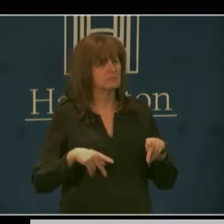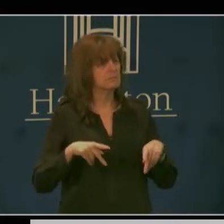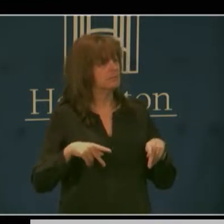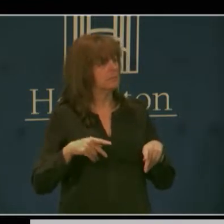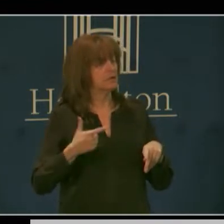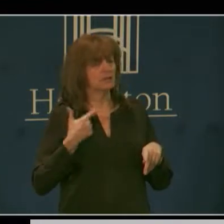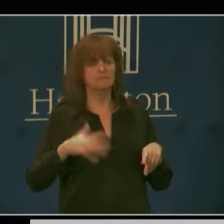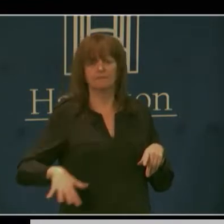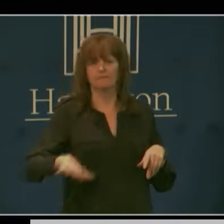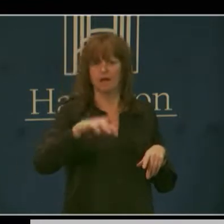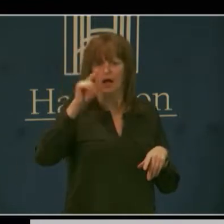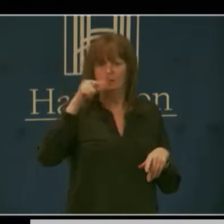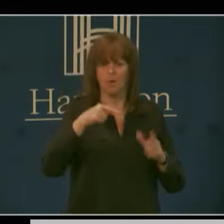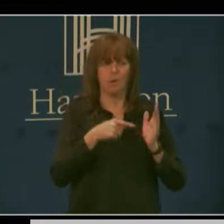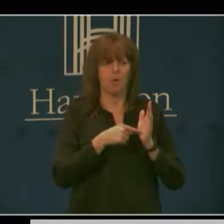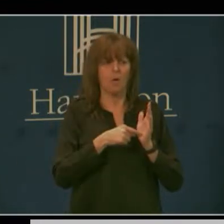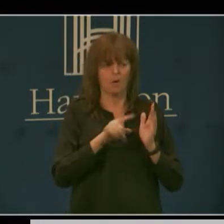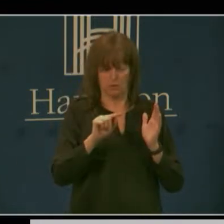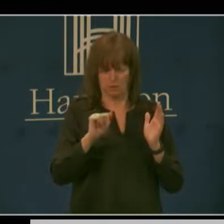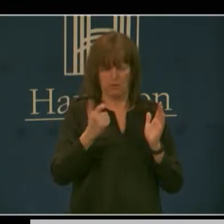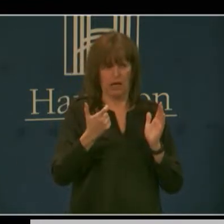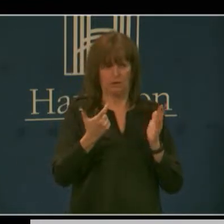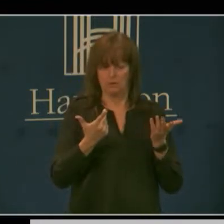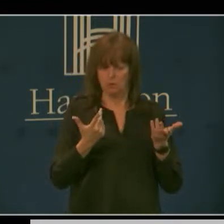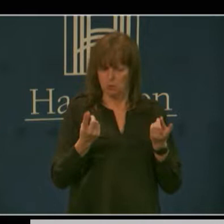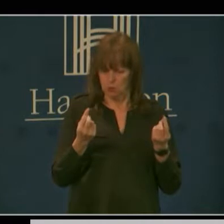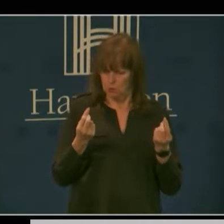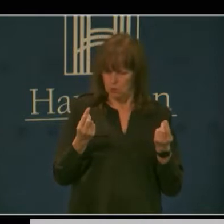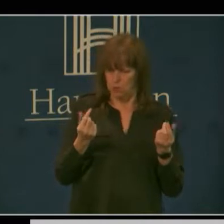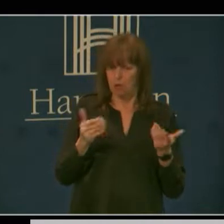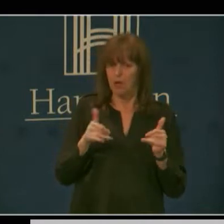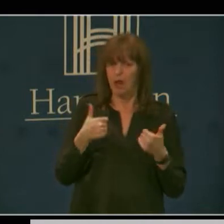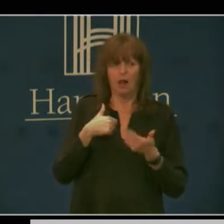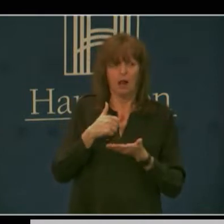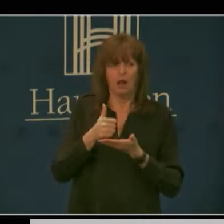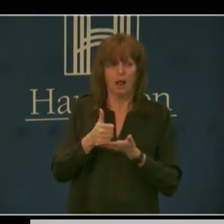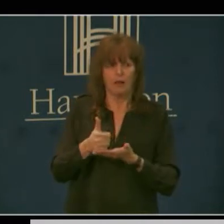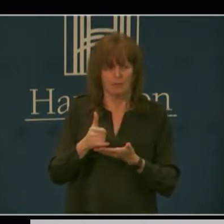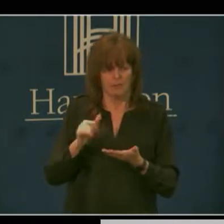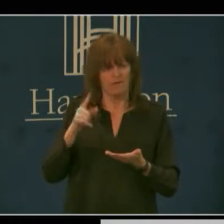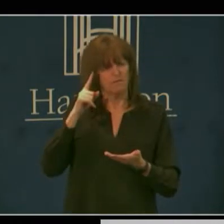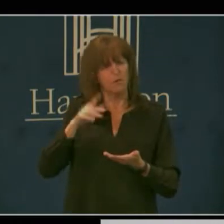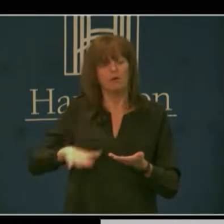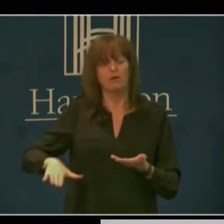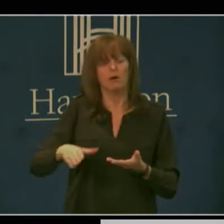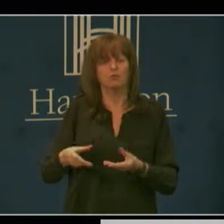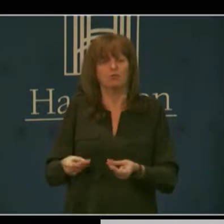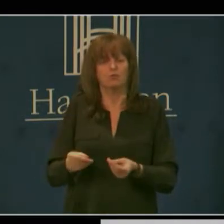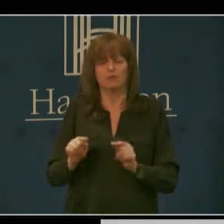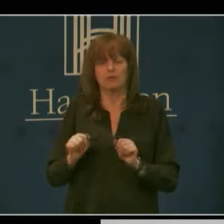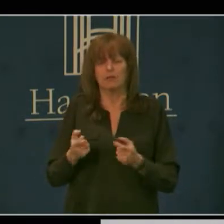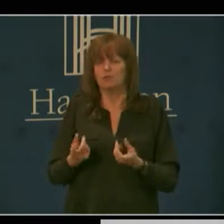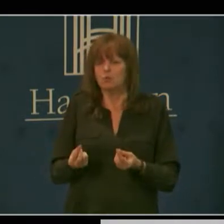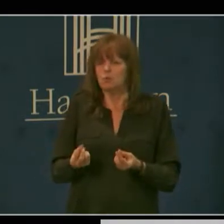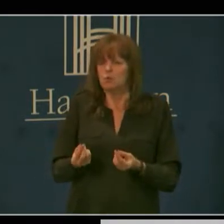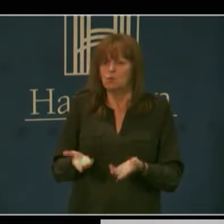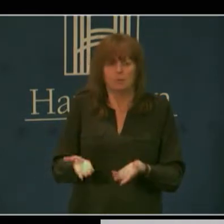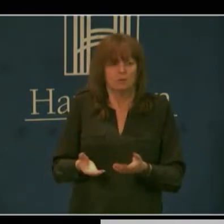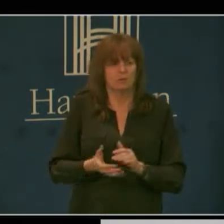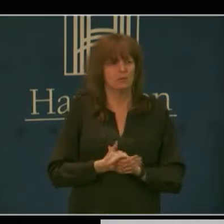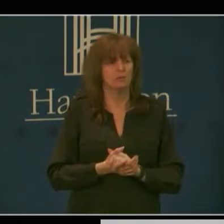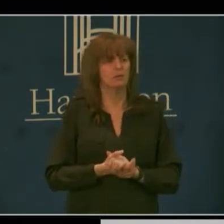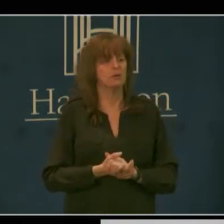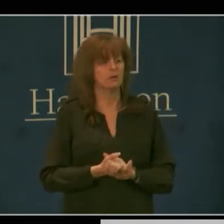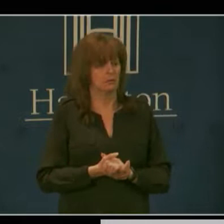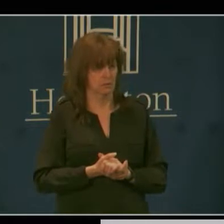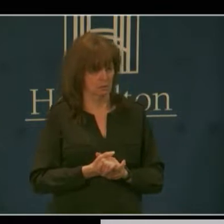So in early April, our staff are going to bring forward to council some tax relief options.